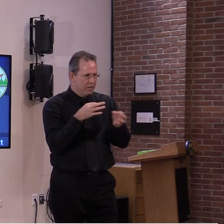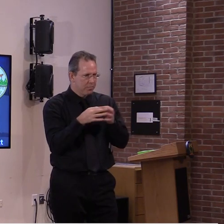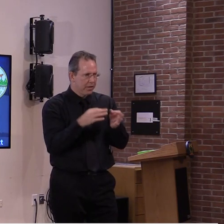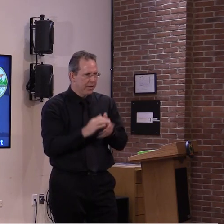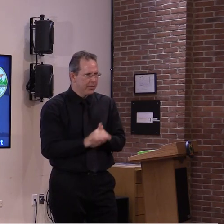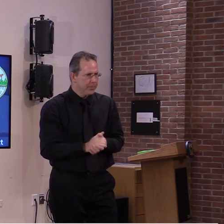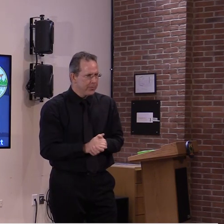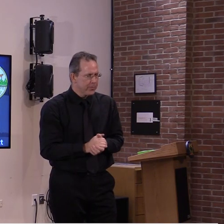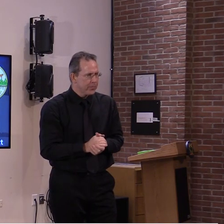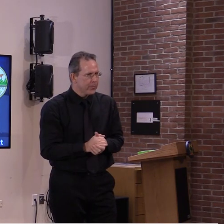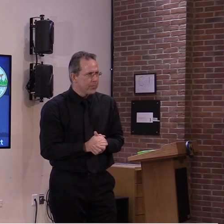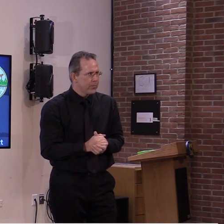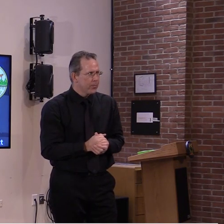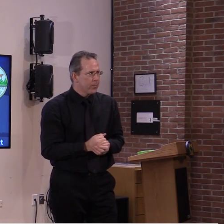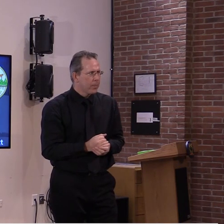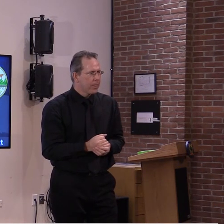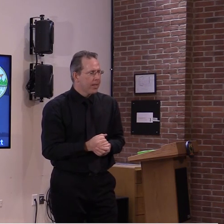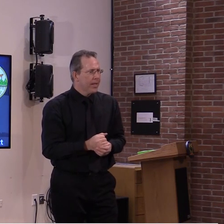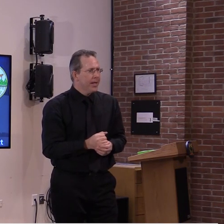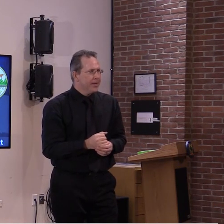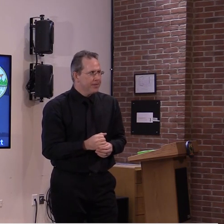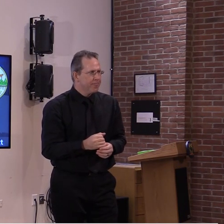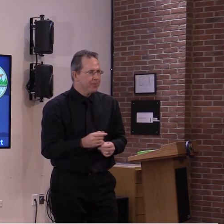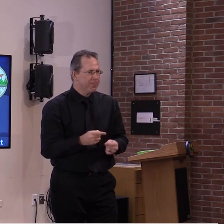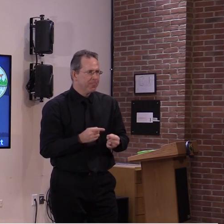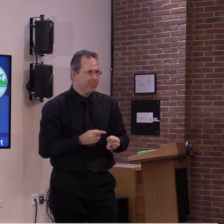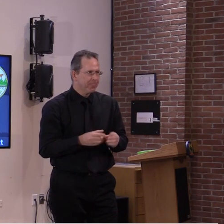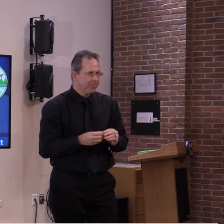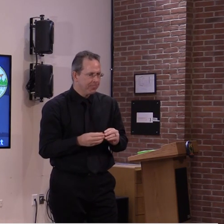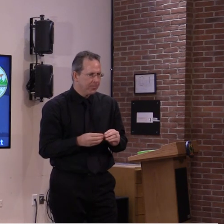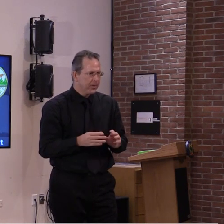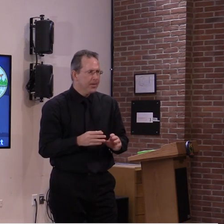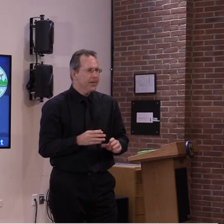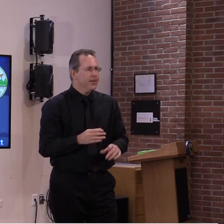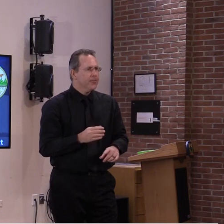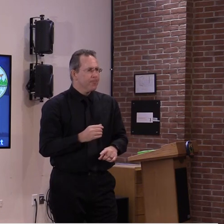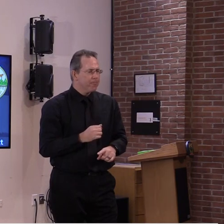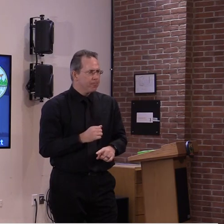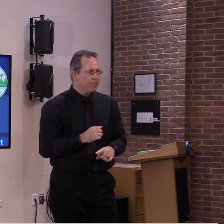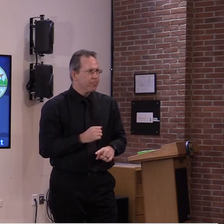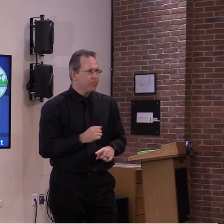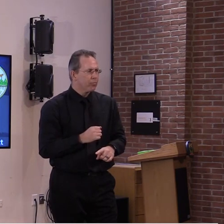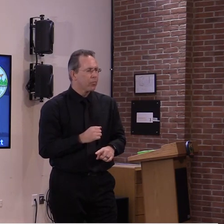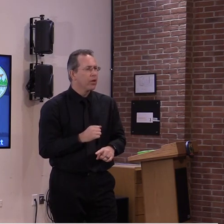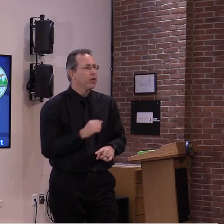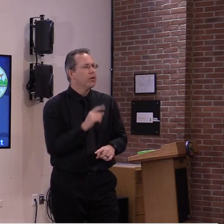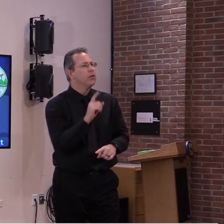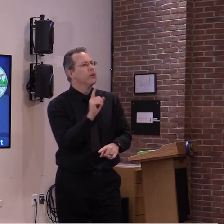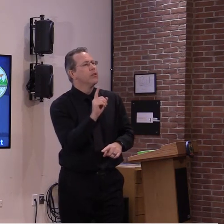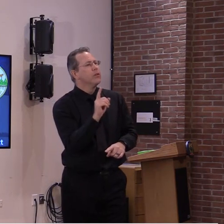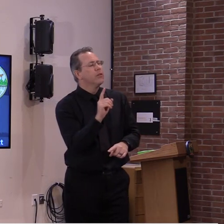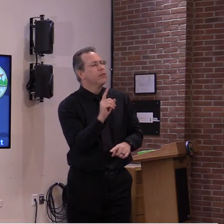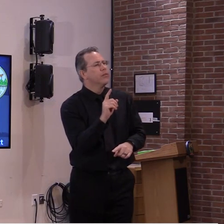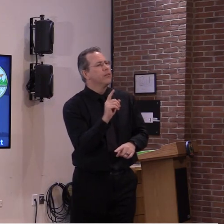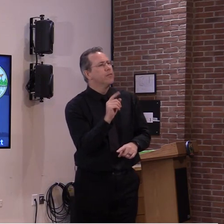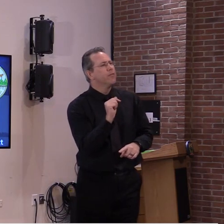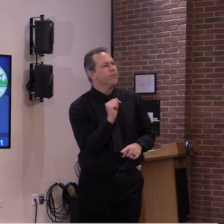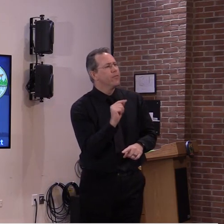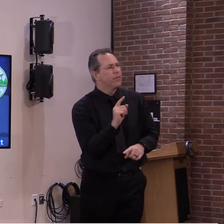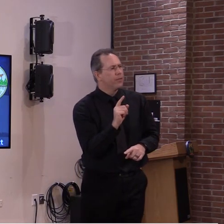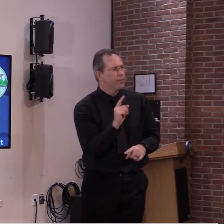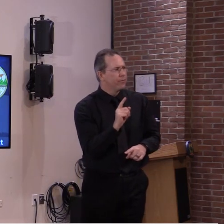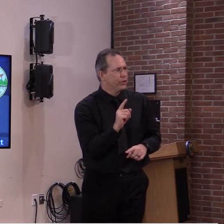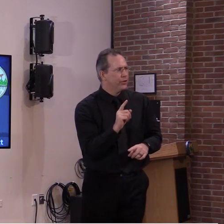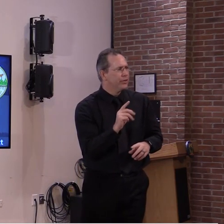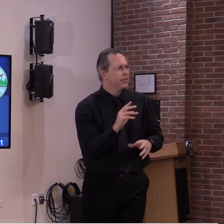You raised some good points. First thing is, in our system, money doesn't follow the child. So when we start talking about counting students and